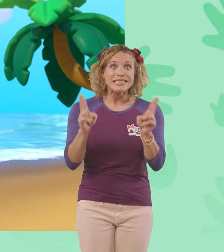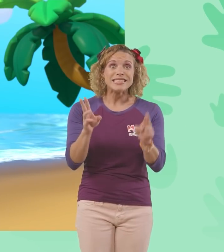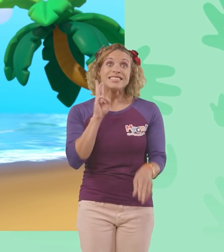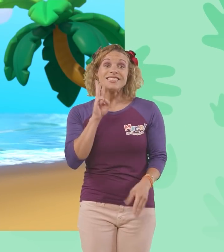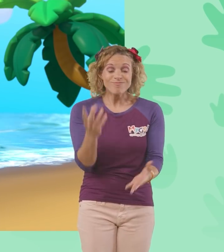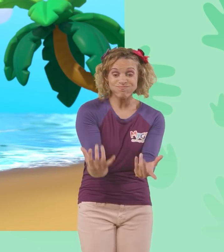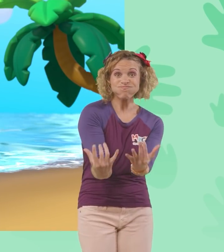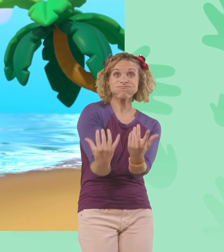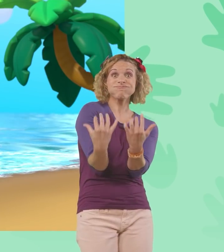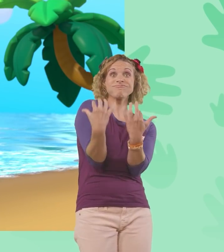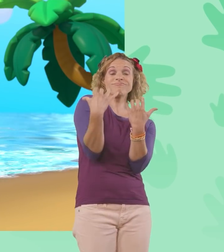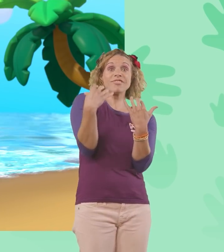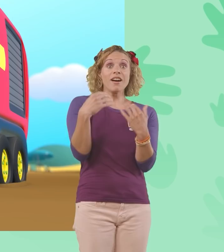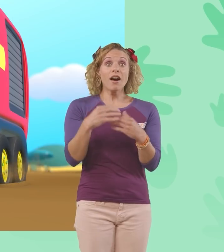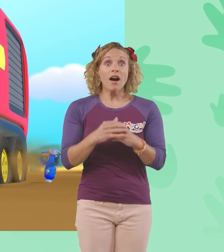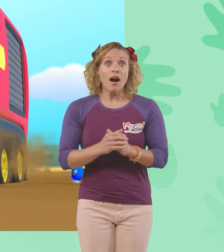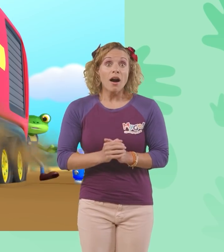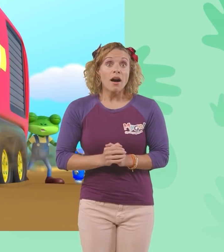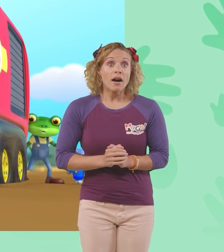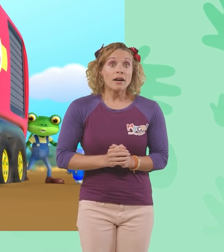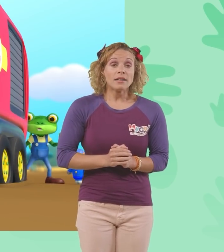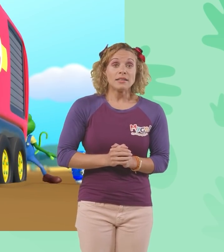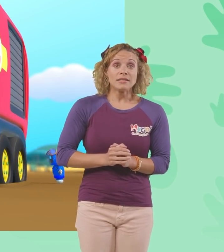Quick! The tide's coming in.